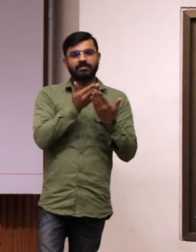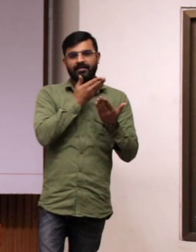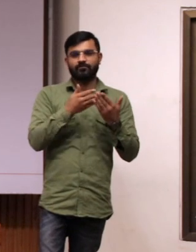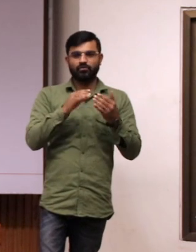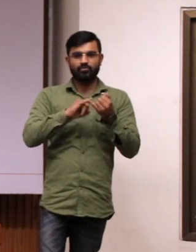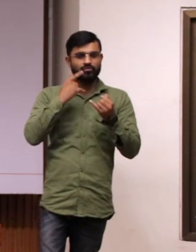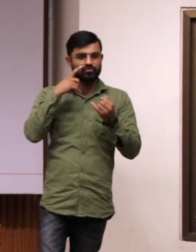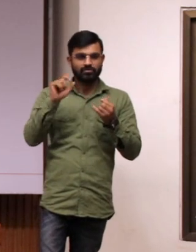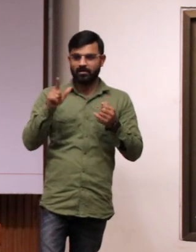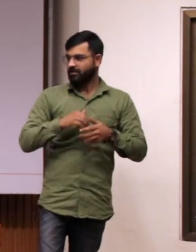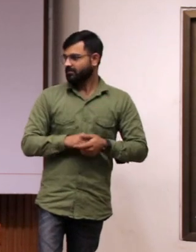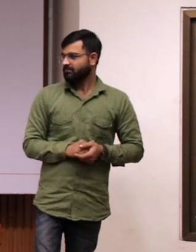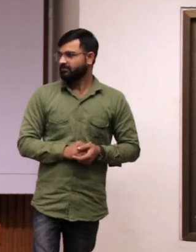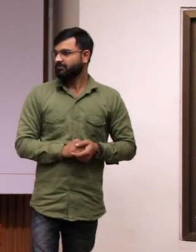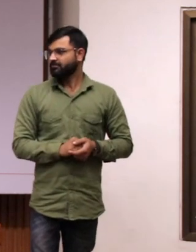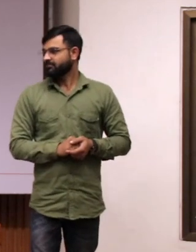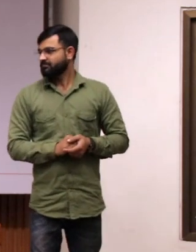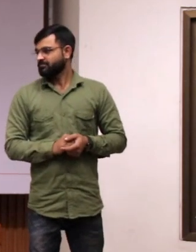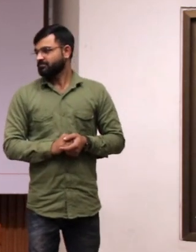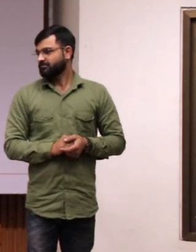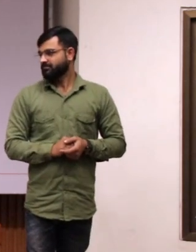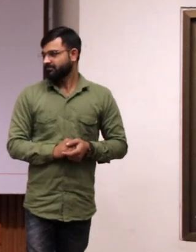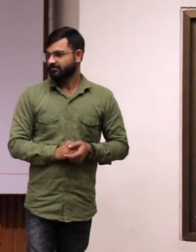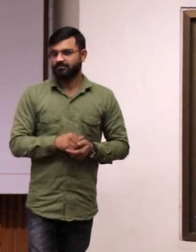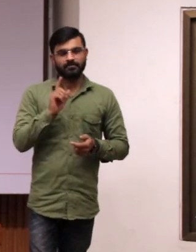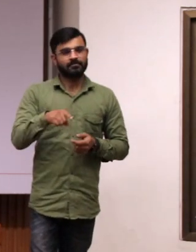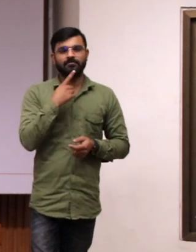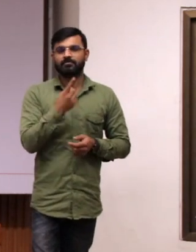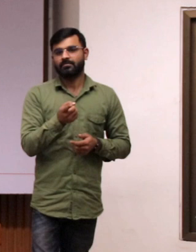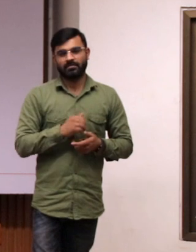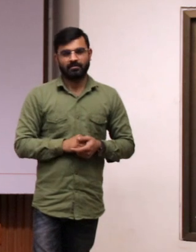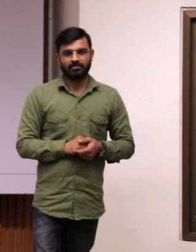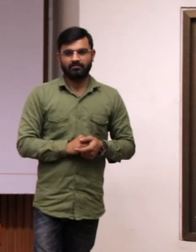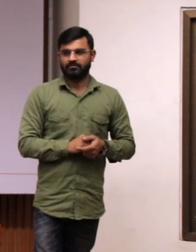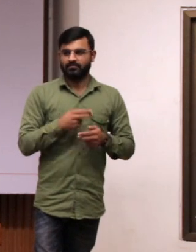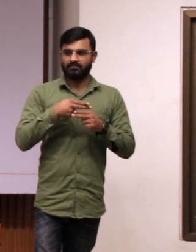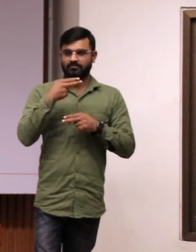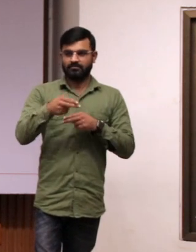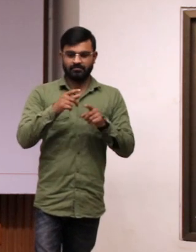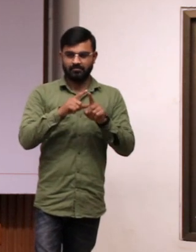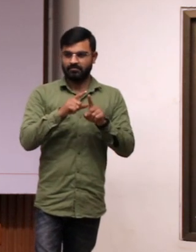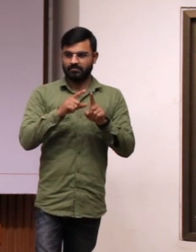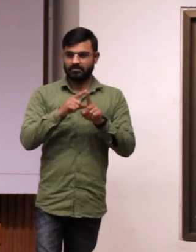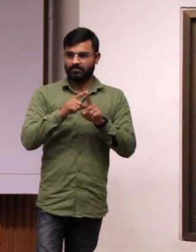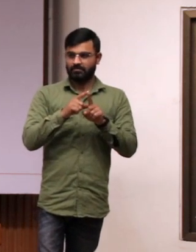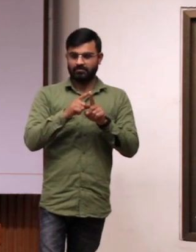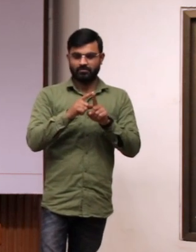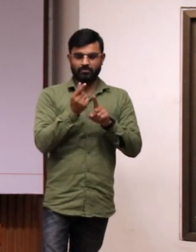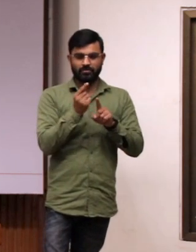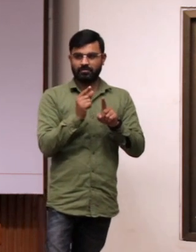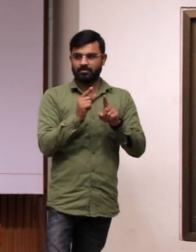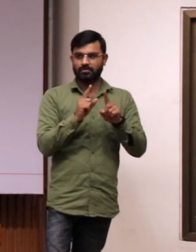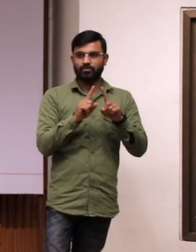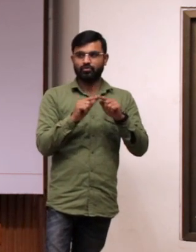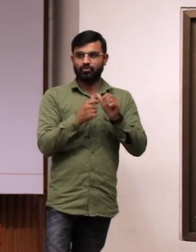Yes, madam, please sit. I must tell you that as you said, your name is Drut. What you Twarita. Say? Huh?